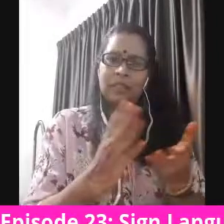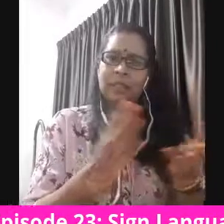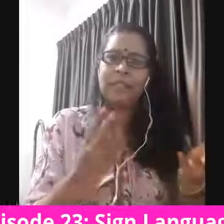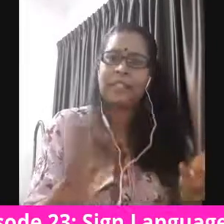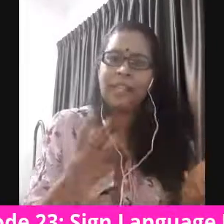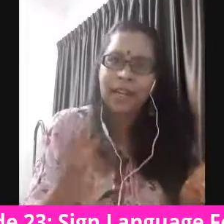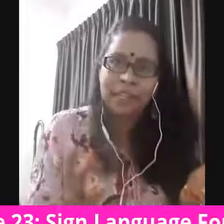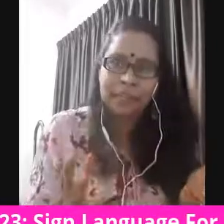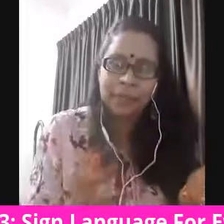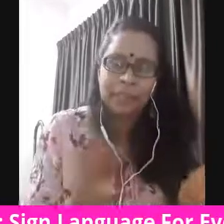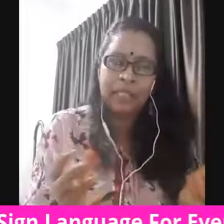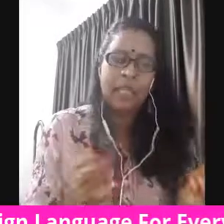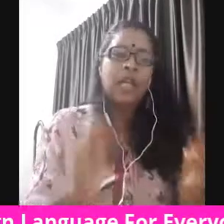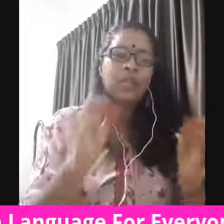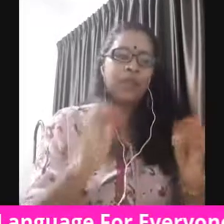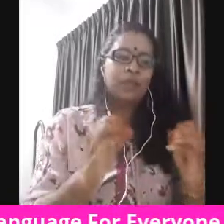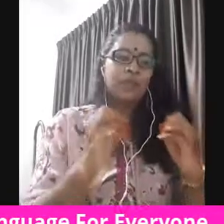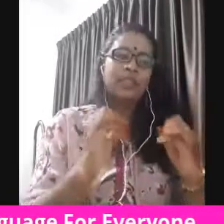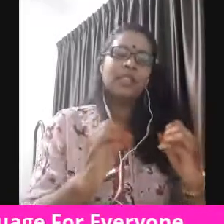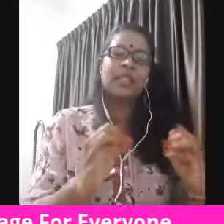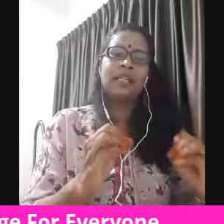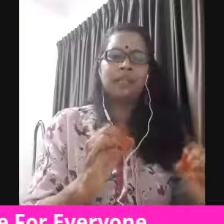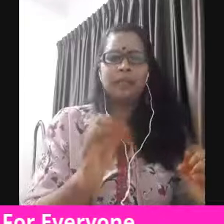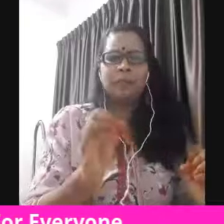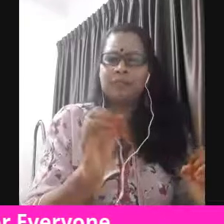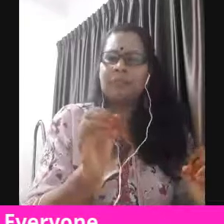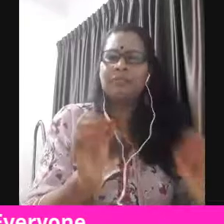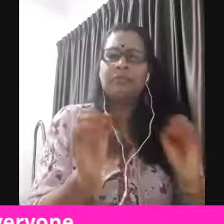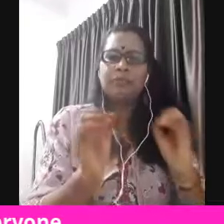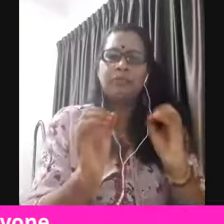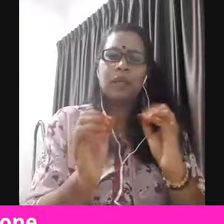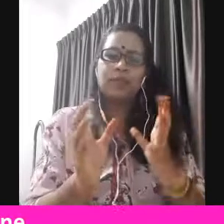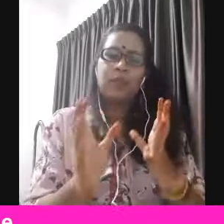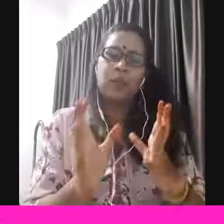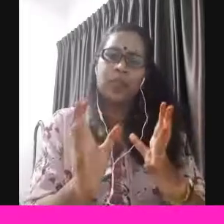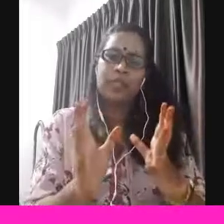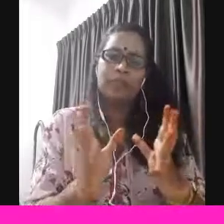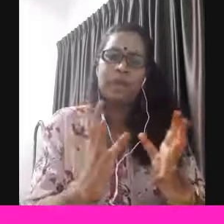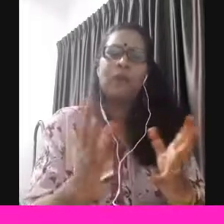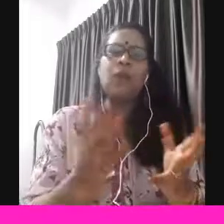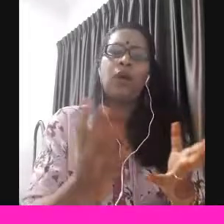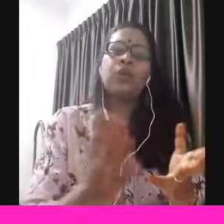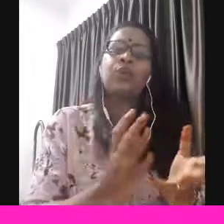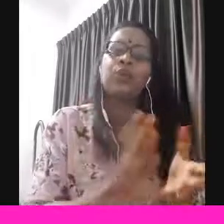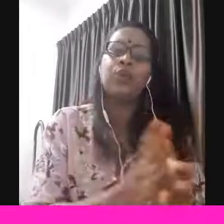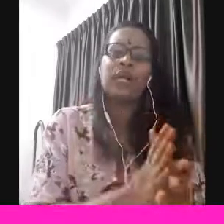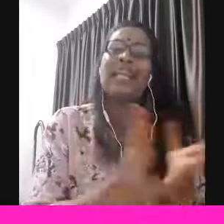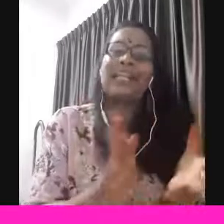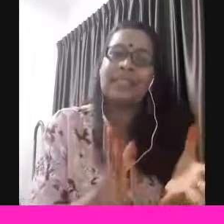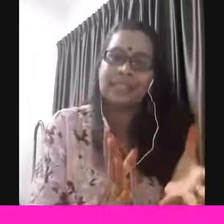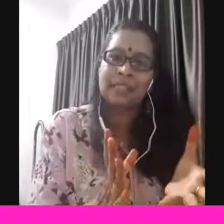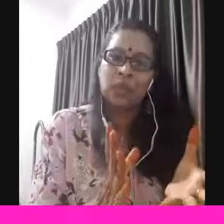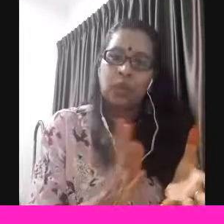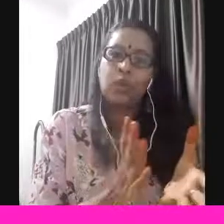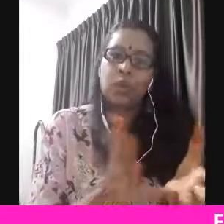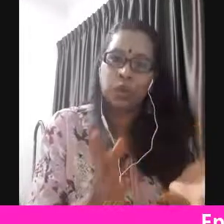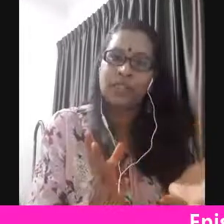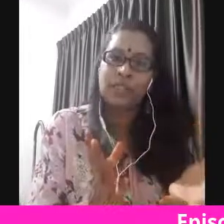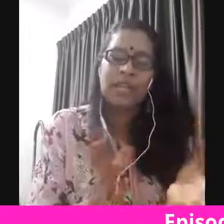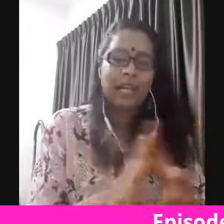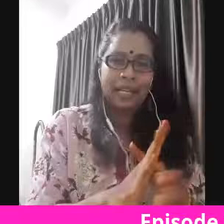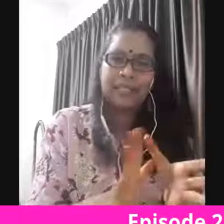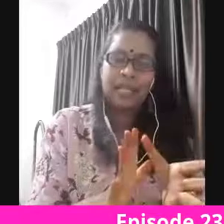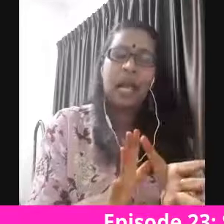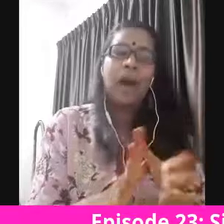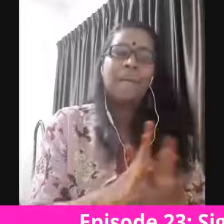muda pendidikan khas something, so Mm-hmm. you will just learn a few words, maybe one or two classes,